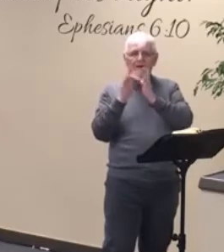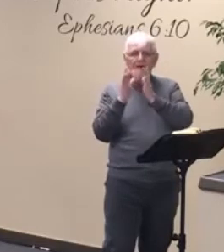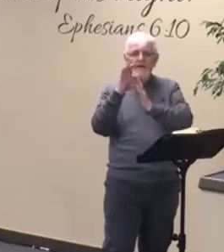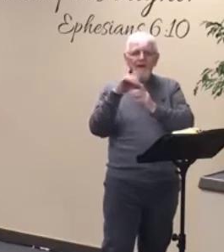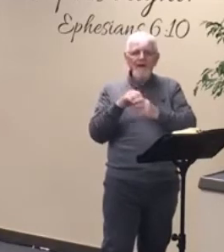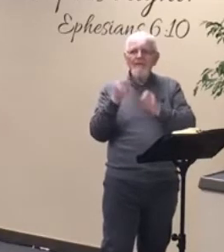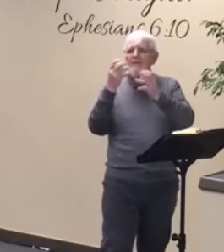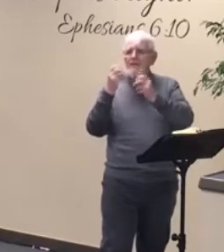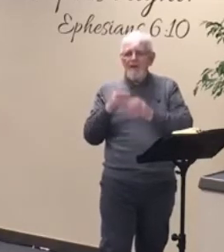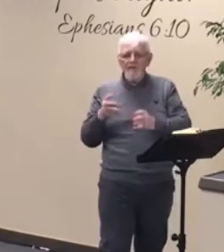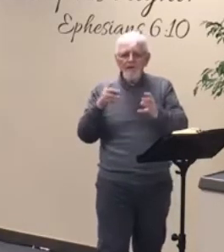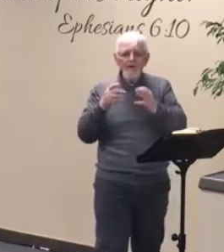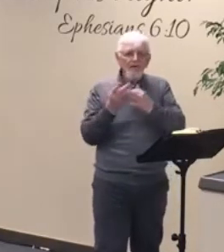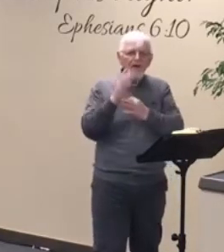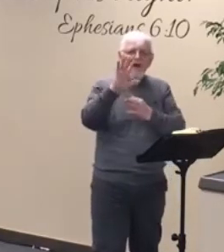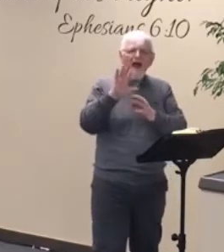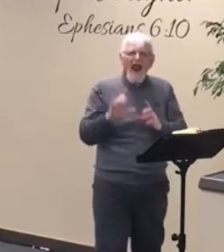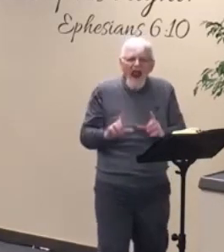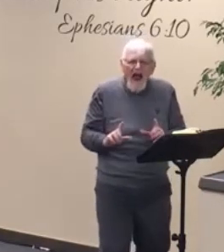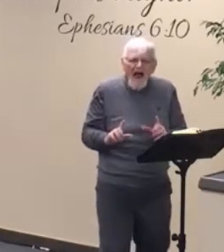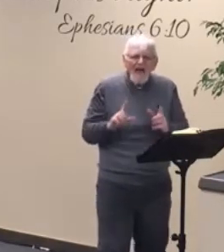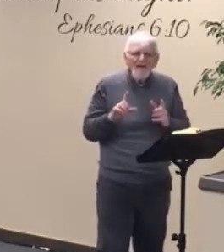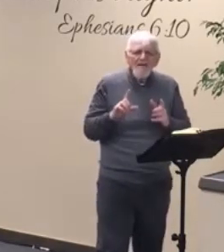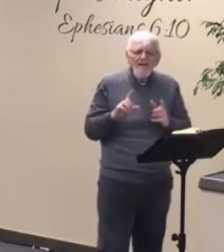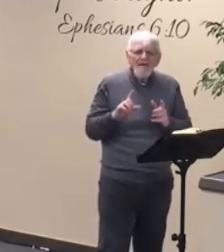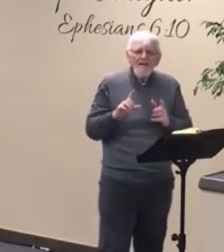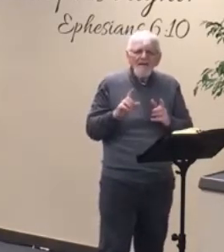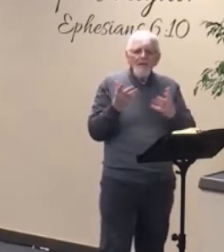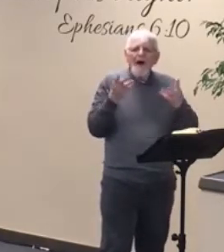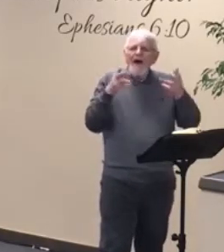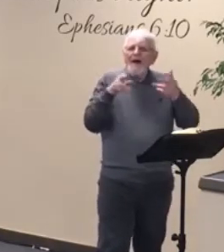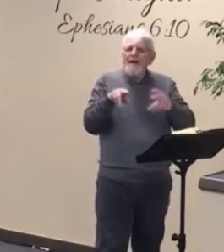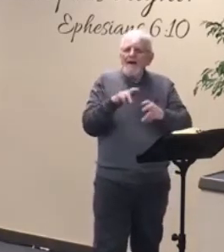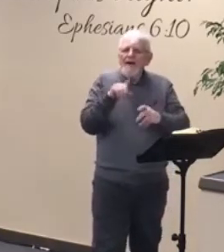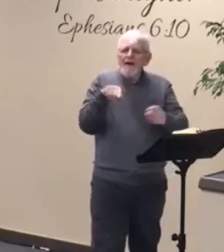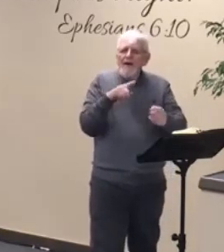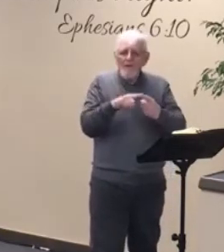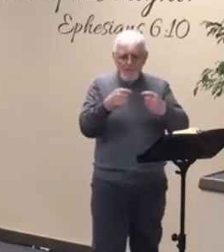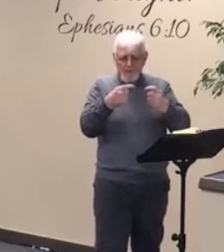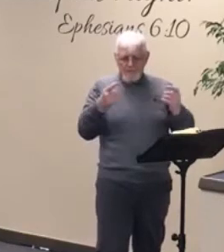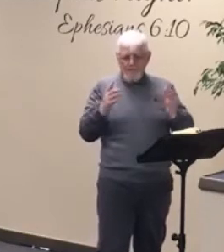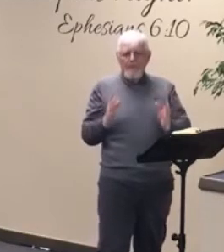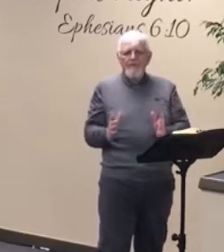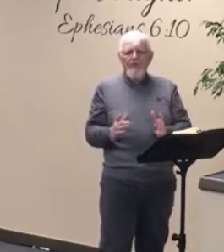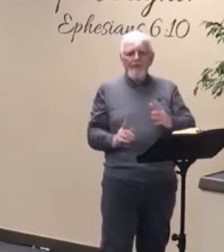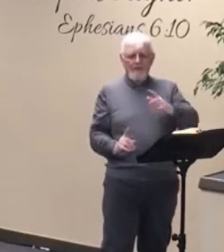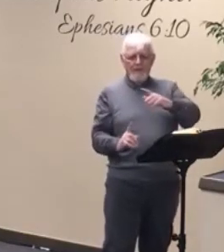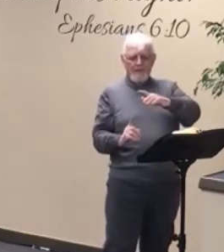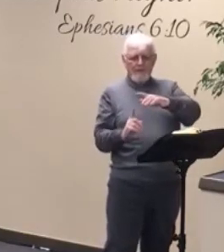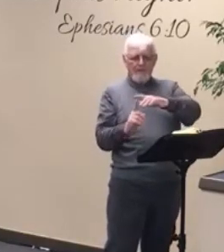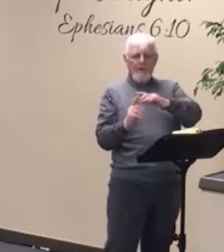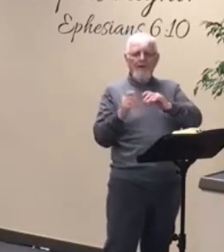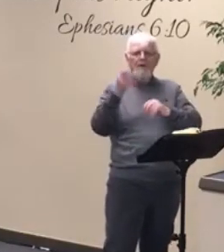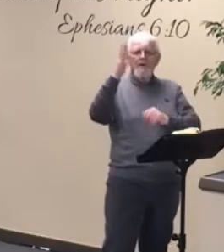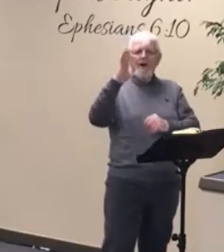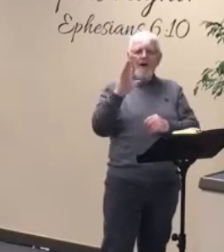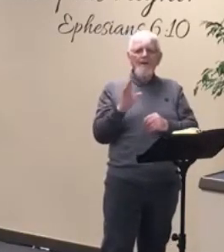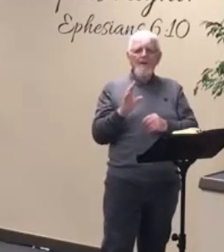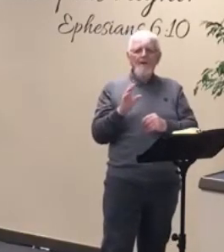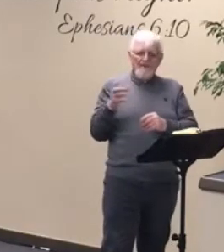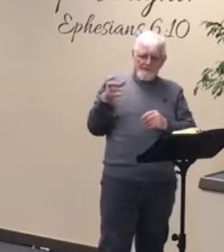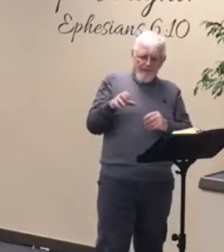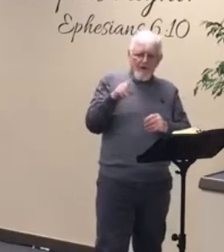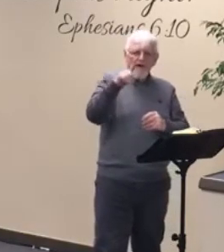number of ways throughout his life. What happens when the foe rises? God will force you in your state of